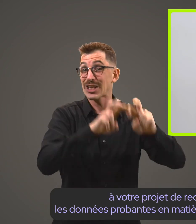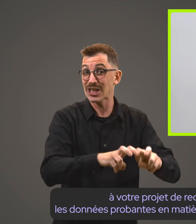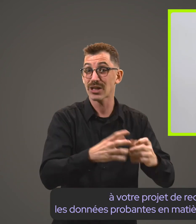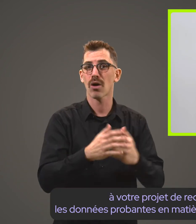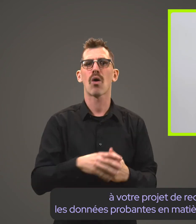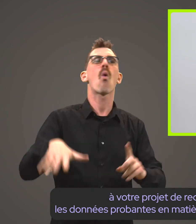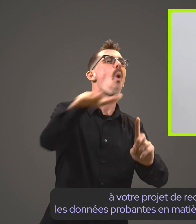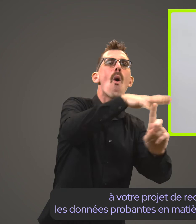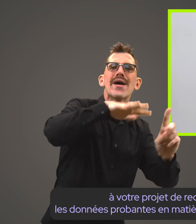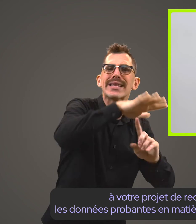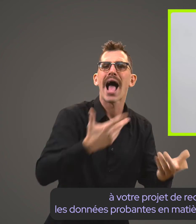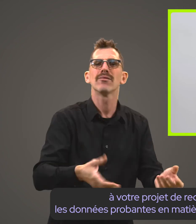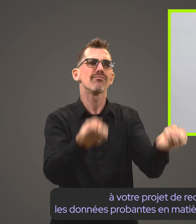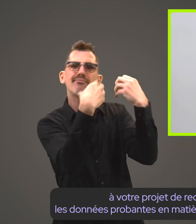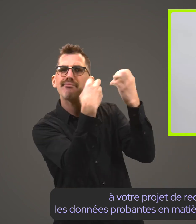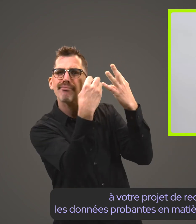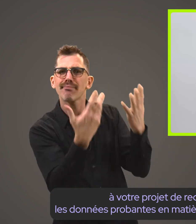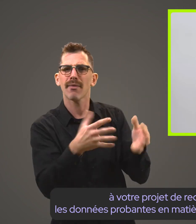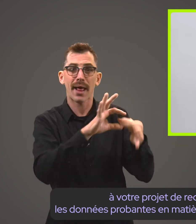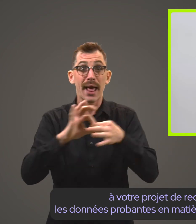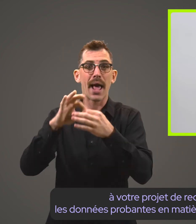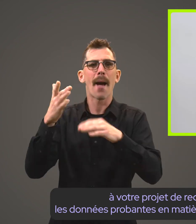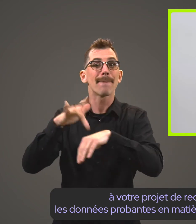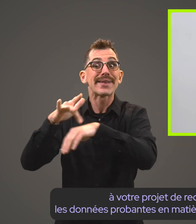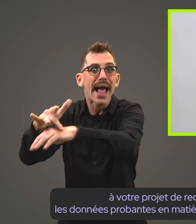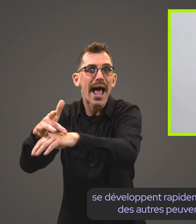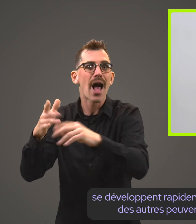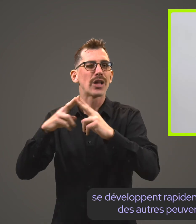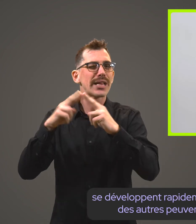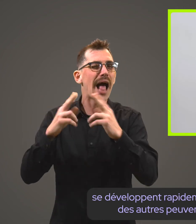and context. The evidence based in knowledge